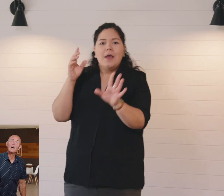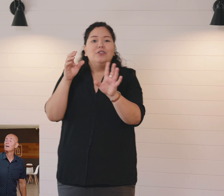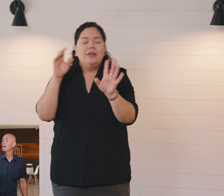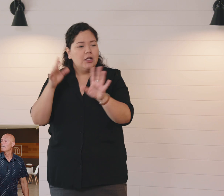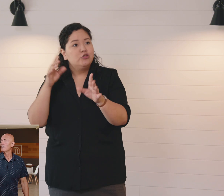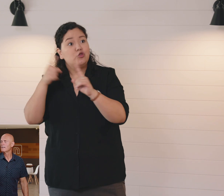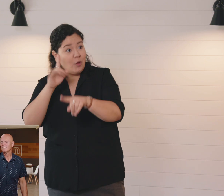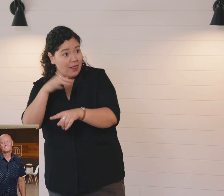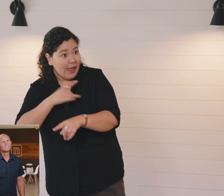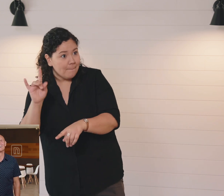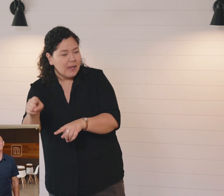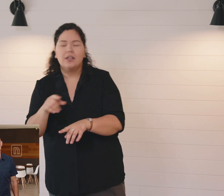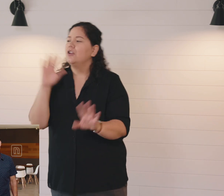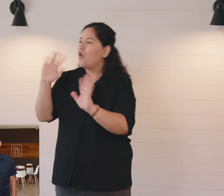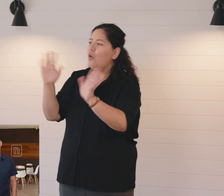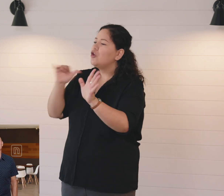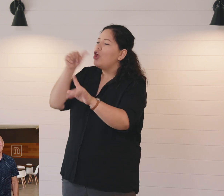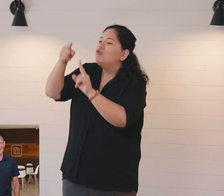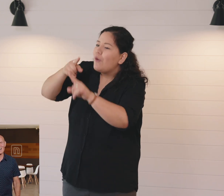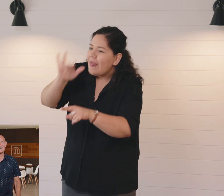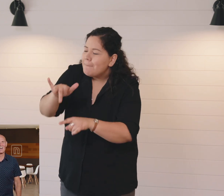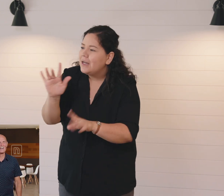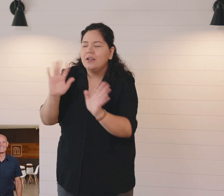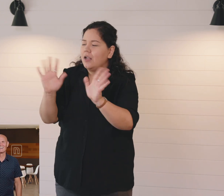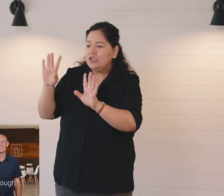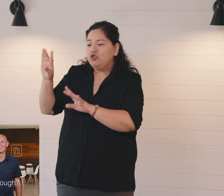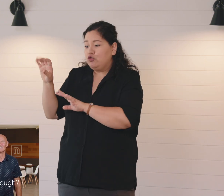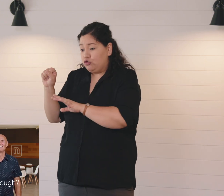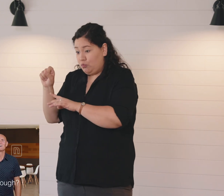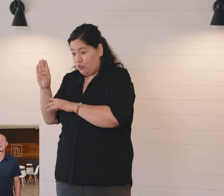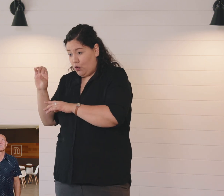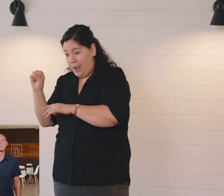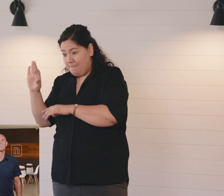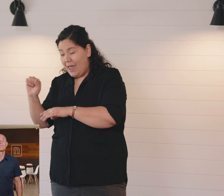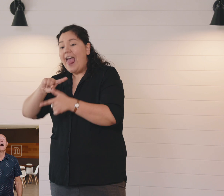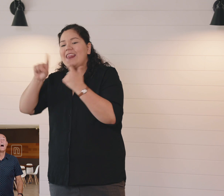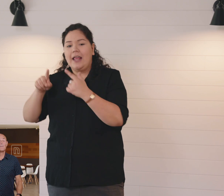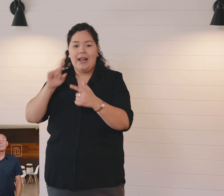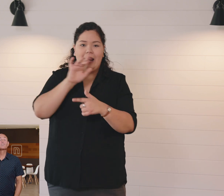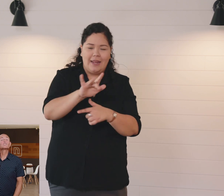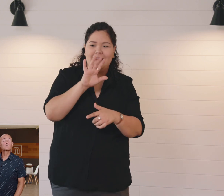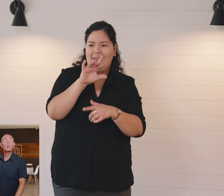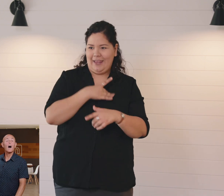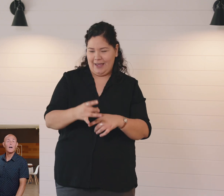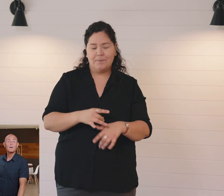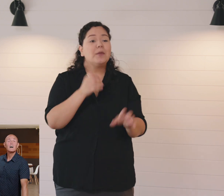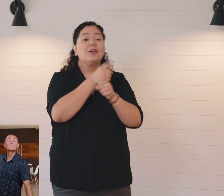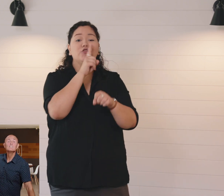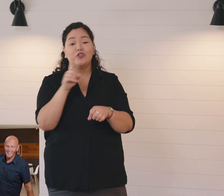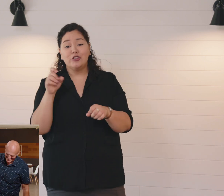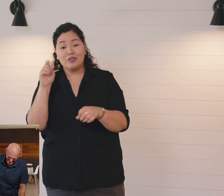button. No, you're not subscribing to a like button. Make sure you subscribe. Okay, got it. Okay. And make sure you